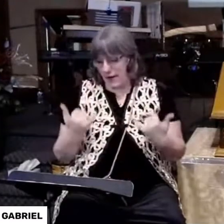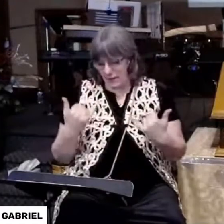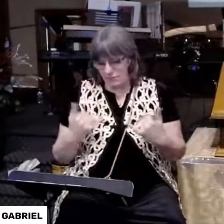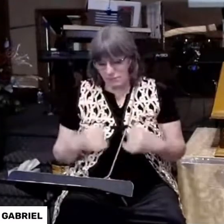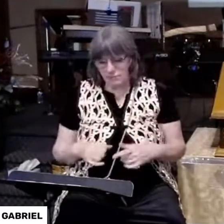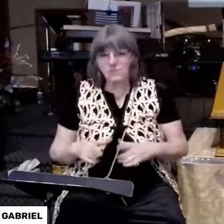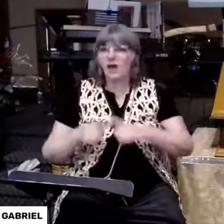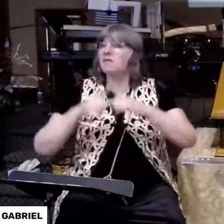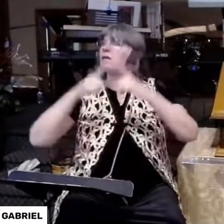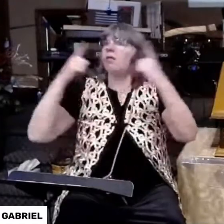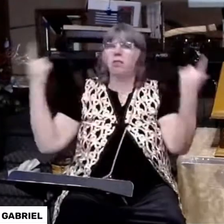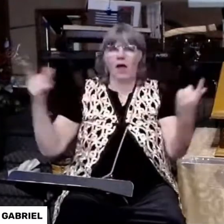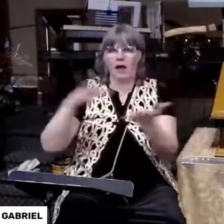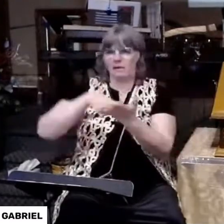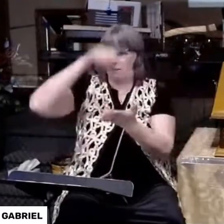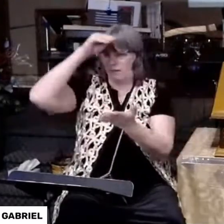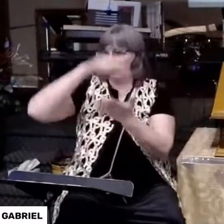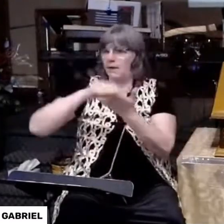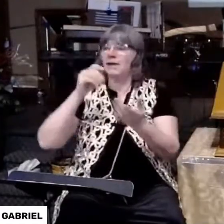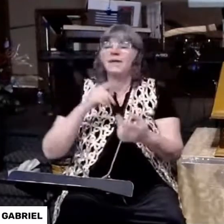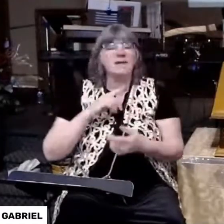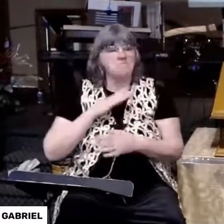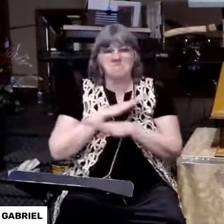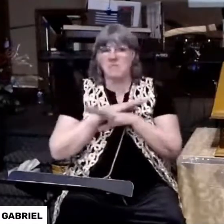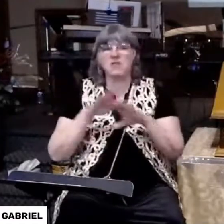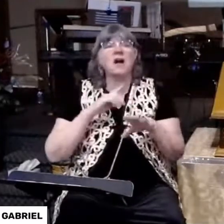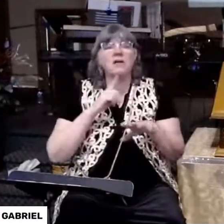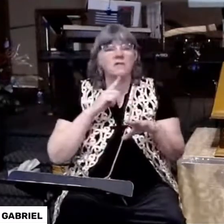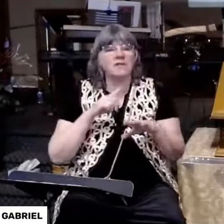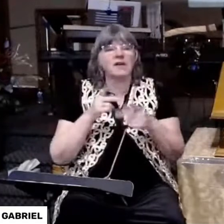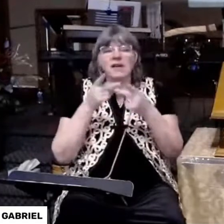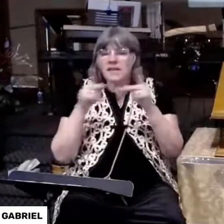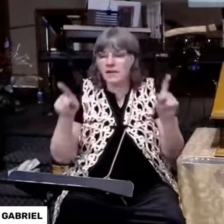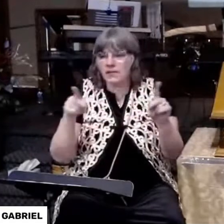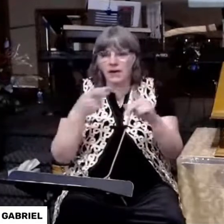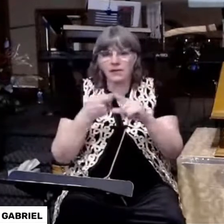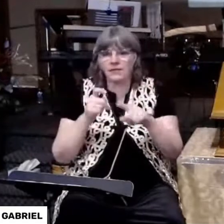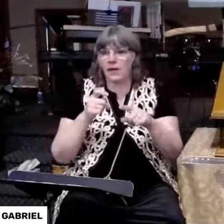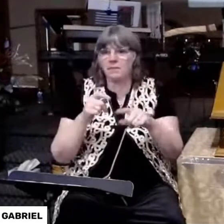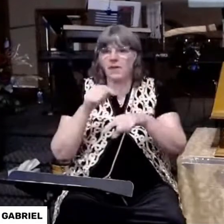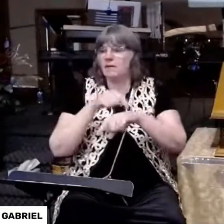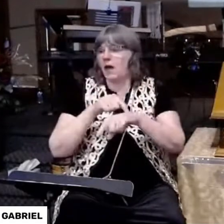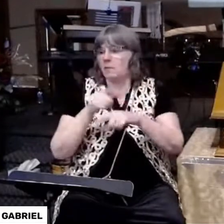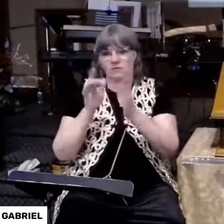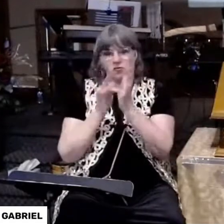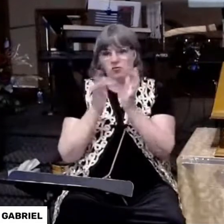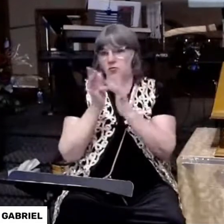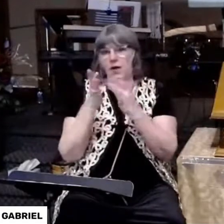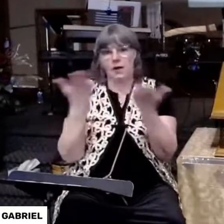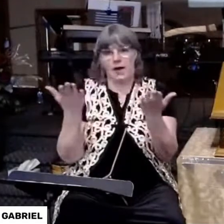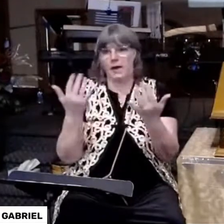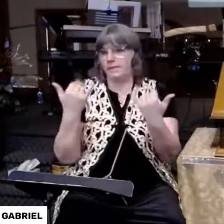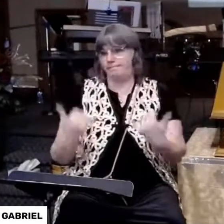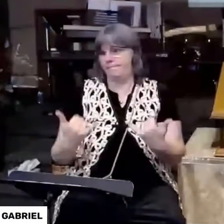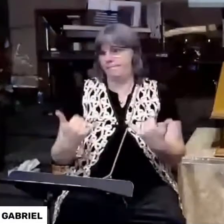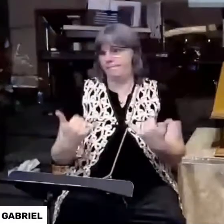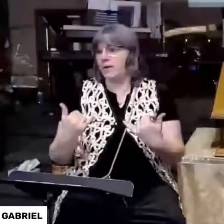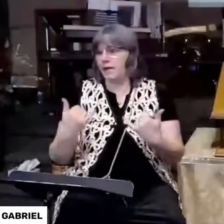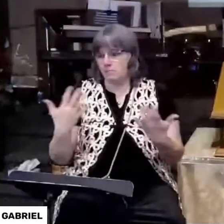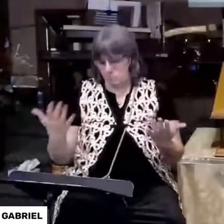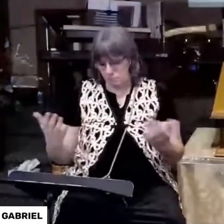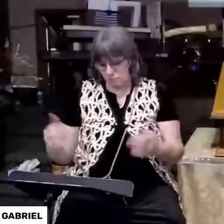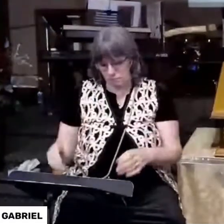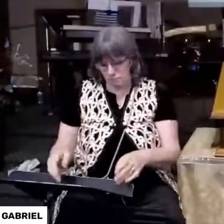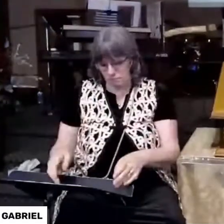That's a lot to learn, and it's not so different than what people had to learn in the days of Yeshua, and also in what we have to learn in our